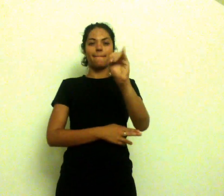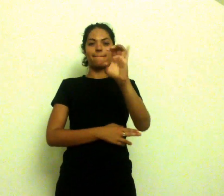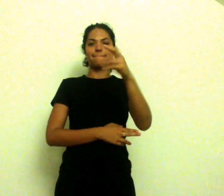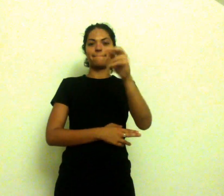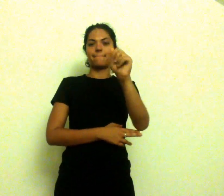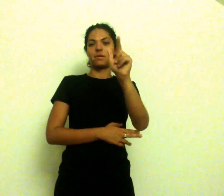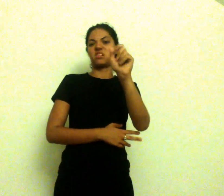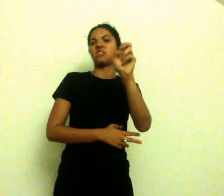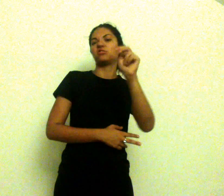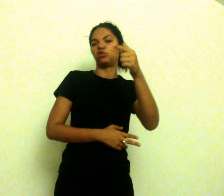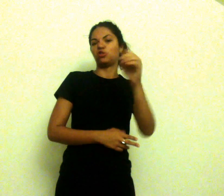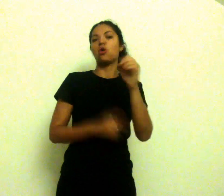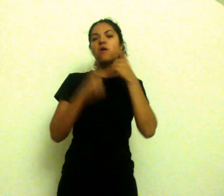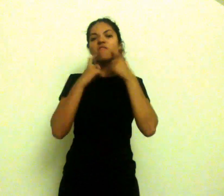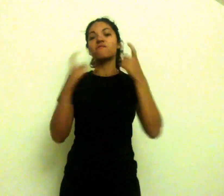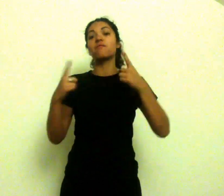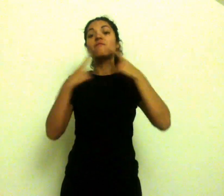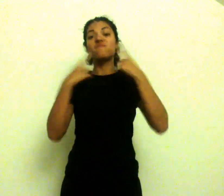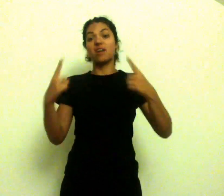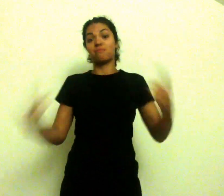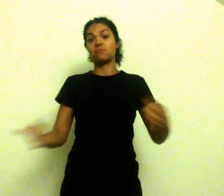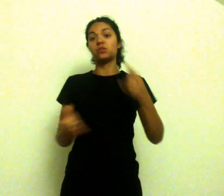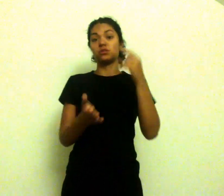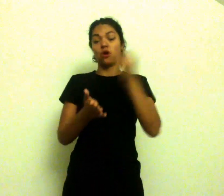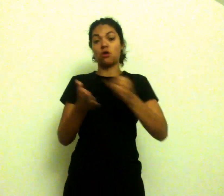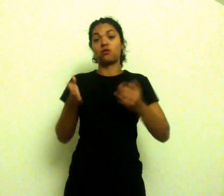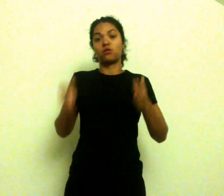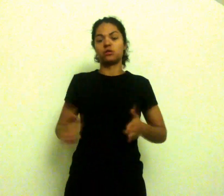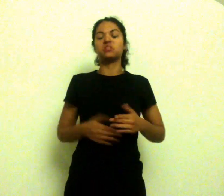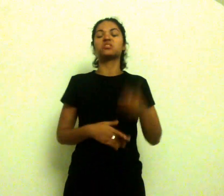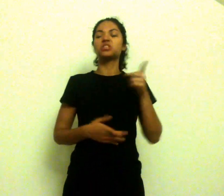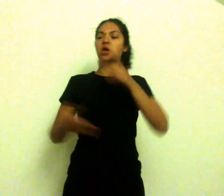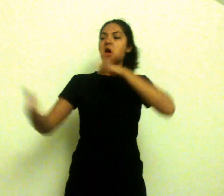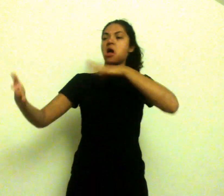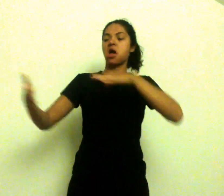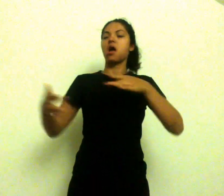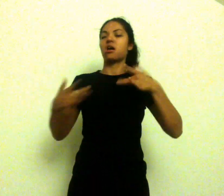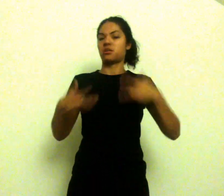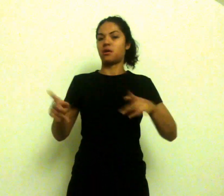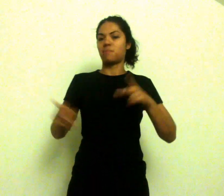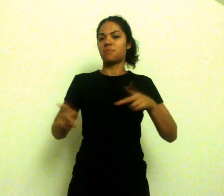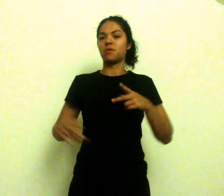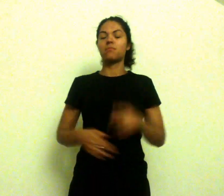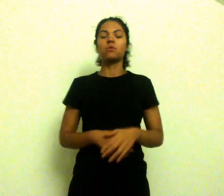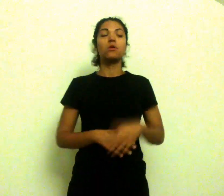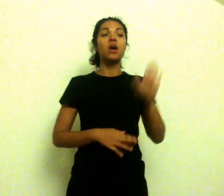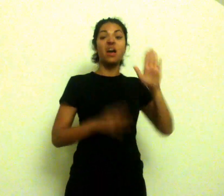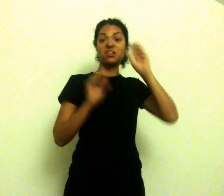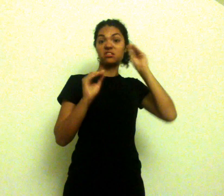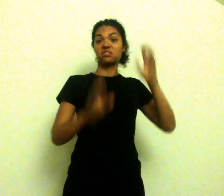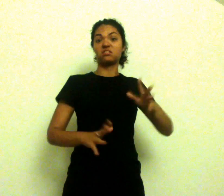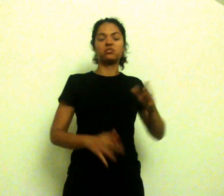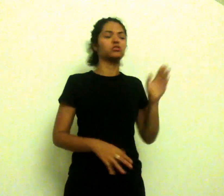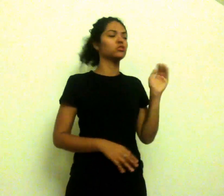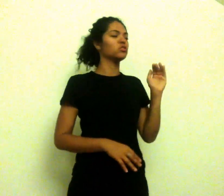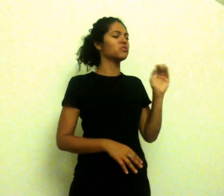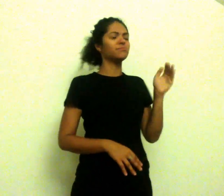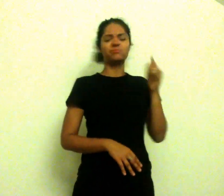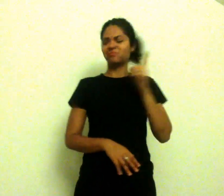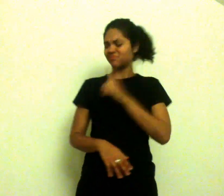people in his artwork, his teacher called him aside and he said to him, "Why are you doing this?" And Michelangelo said to him, "Because I want to